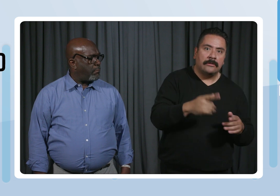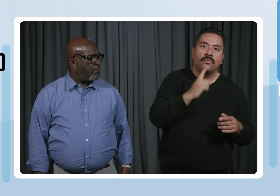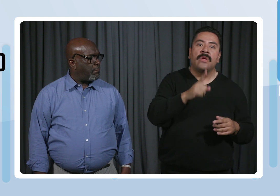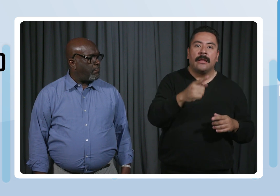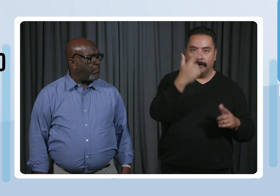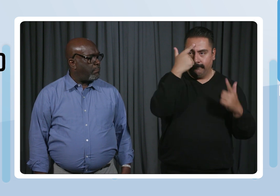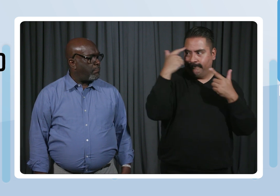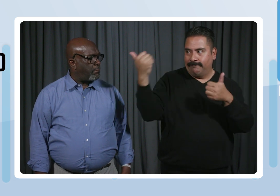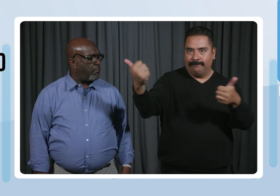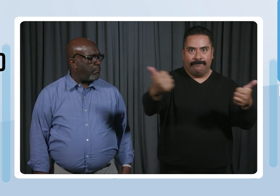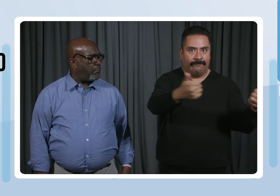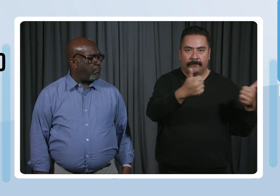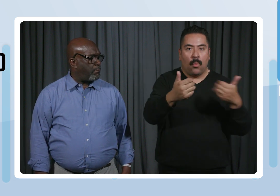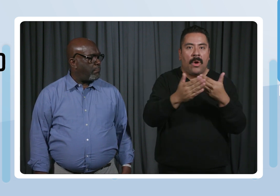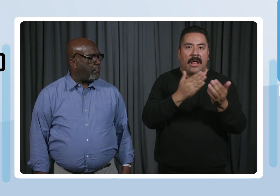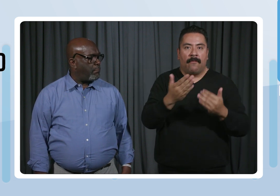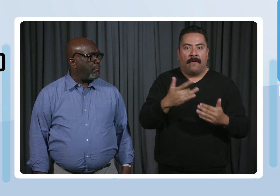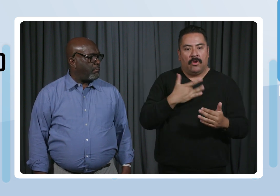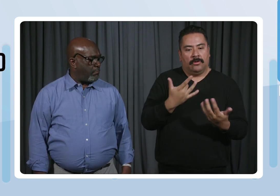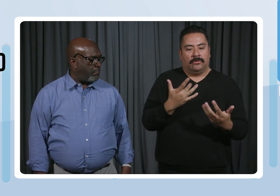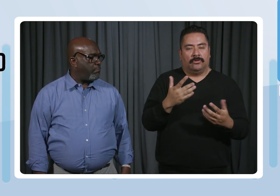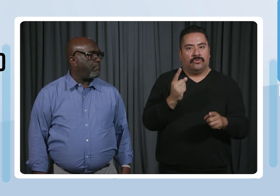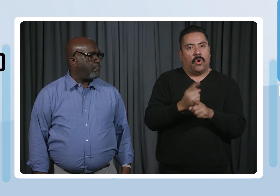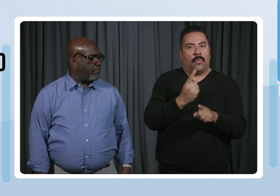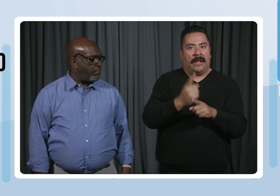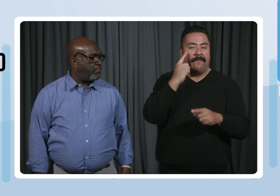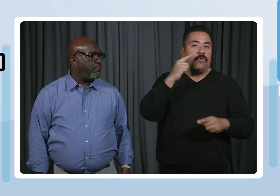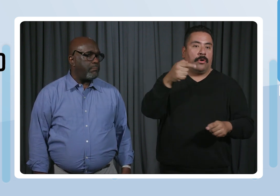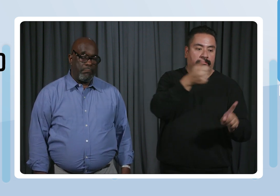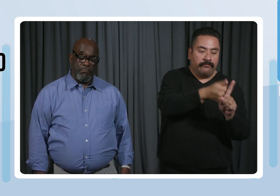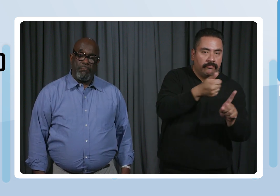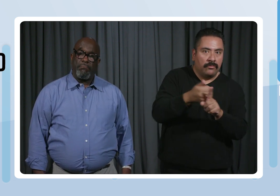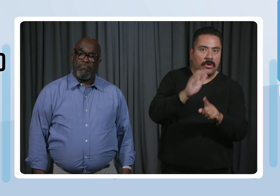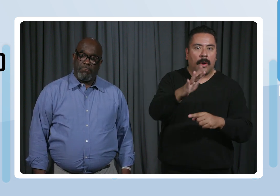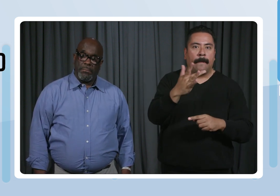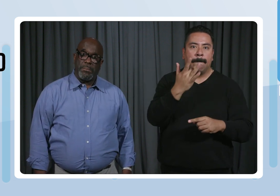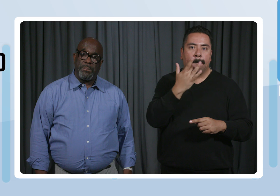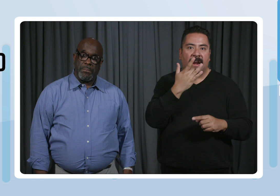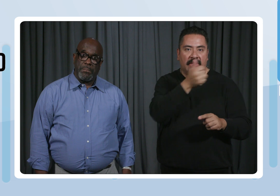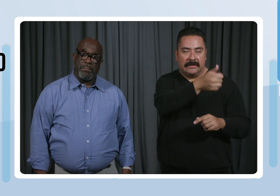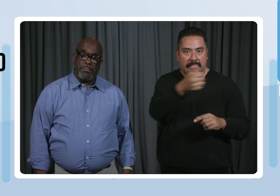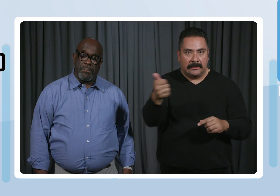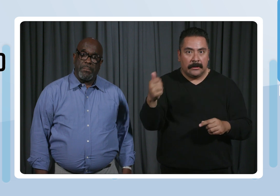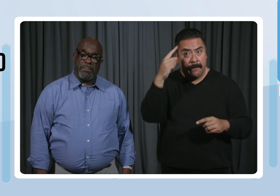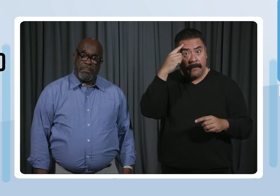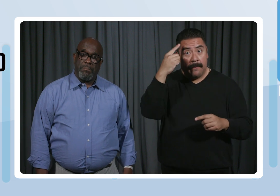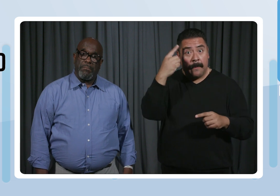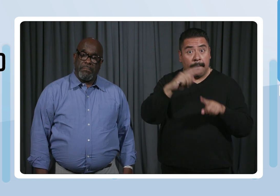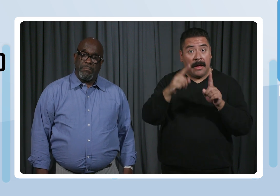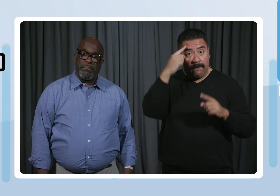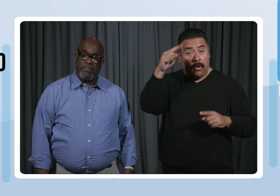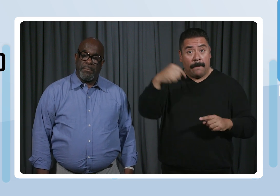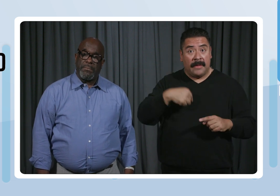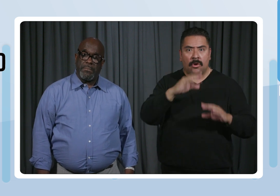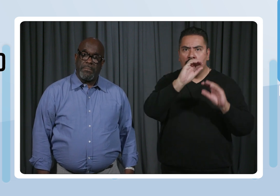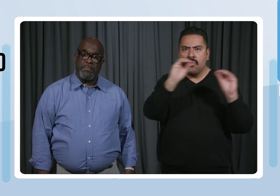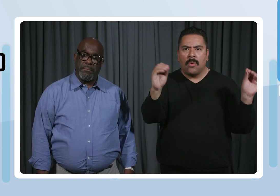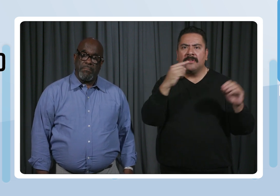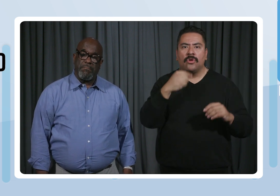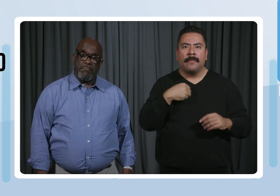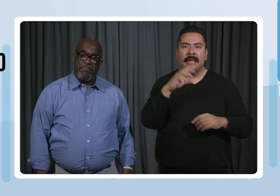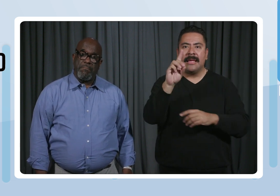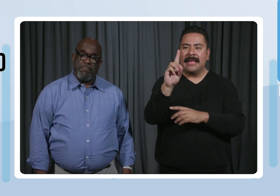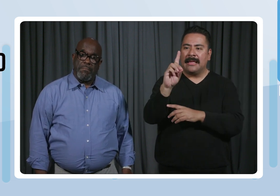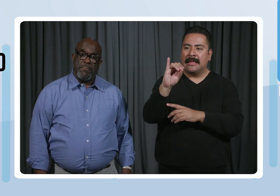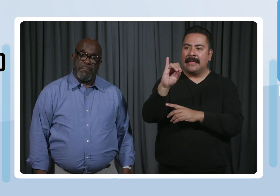whatever feels correct to you and your personal preferences. But for me, nobody had ever really said disability is a